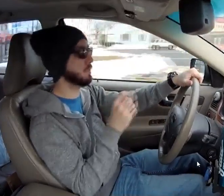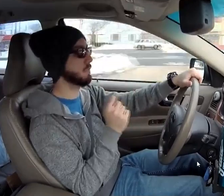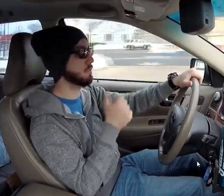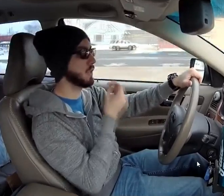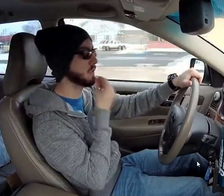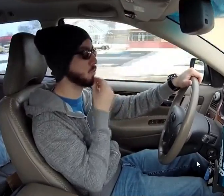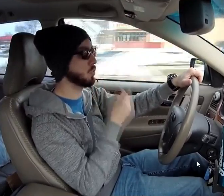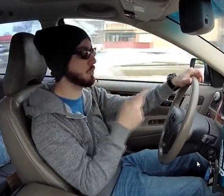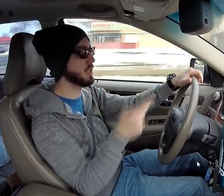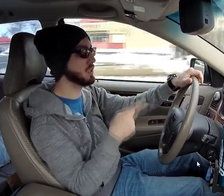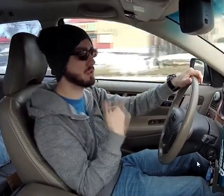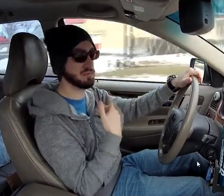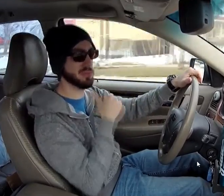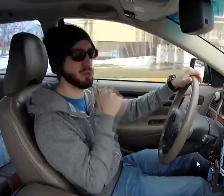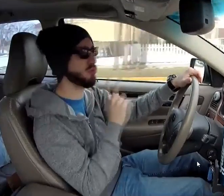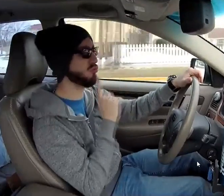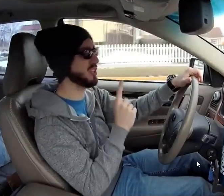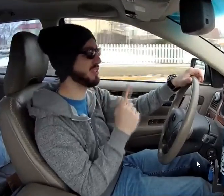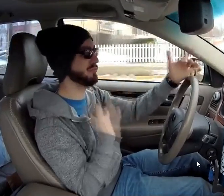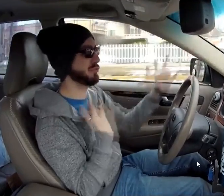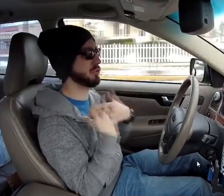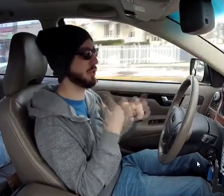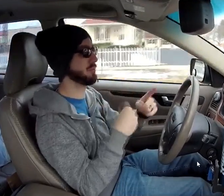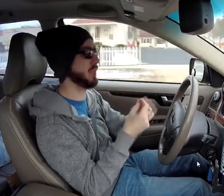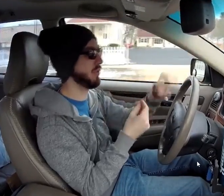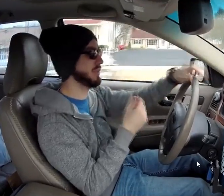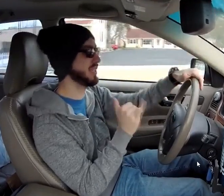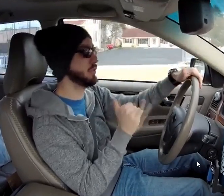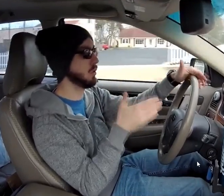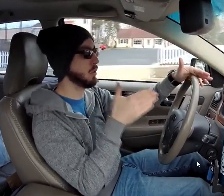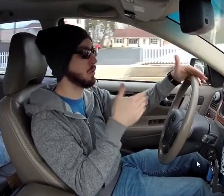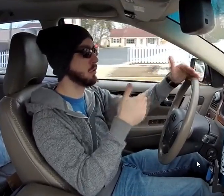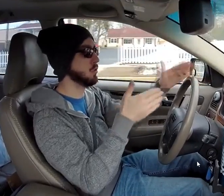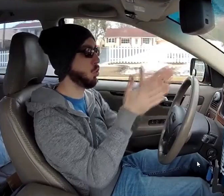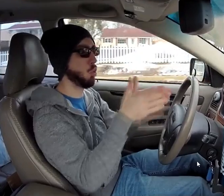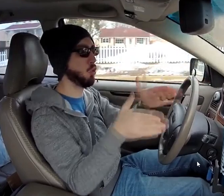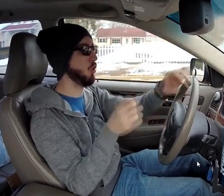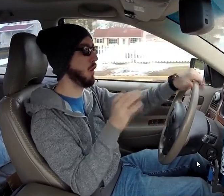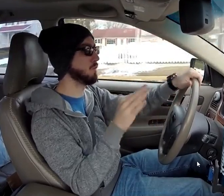up your piece of paper to the camera, and then go to the window, and you can give them your order.